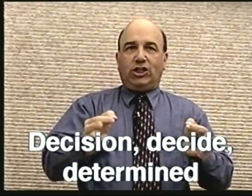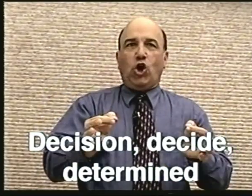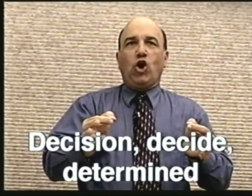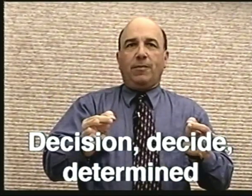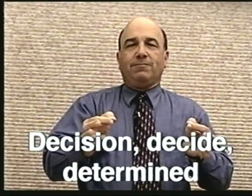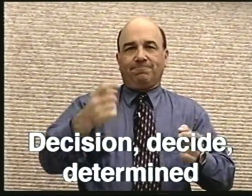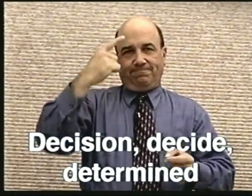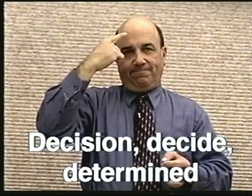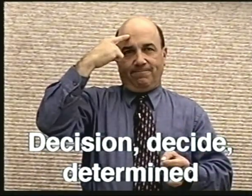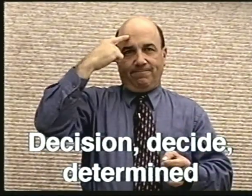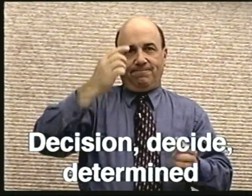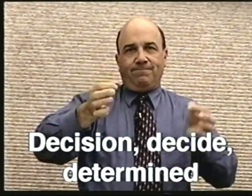determine.